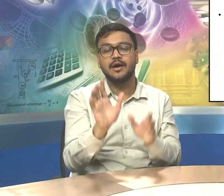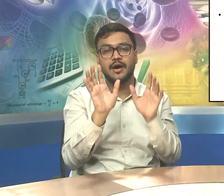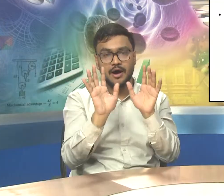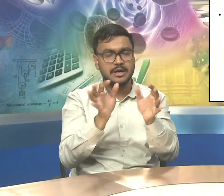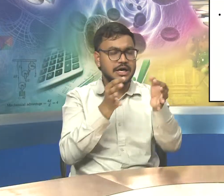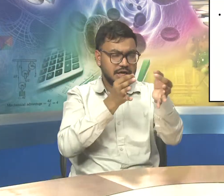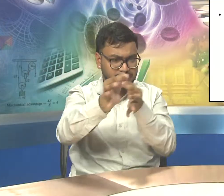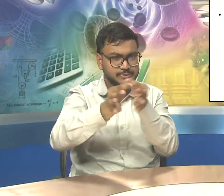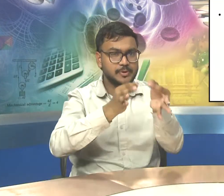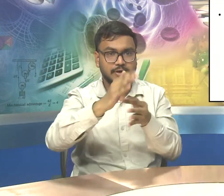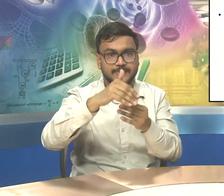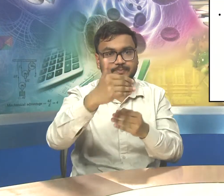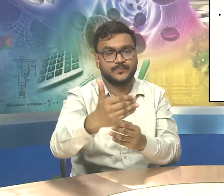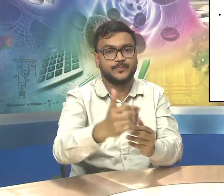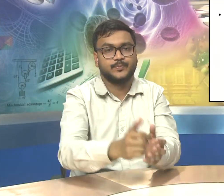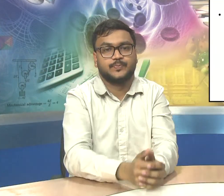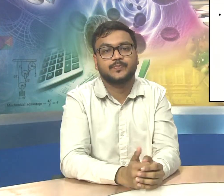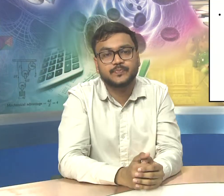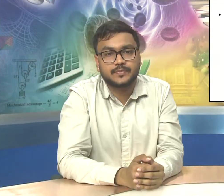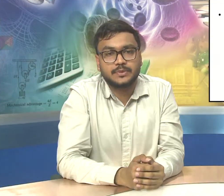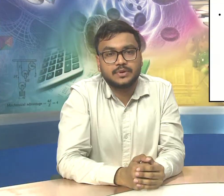the words or signs.